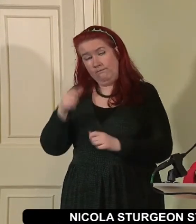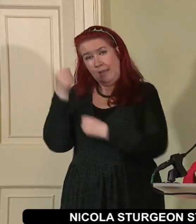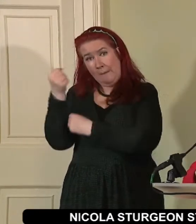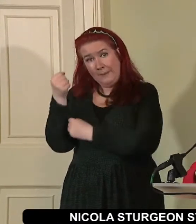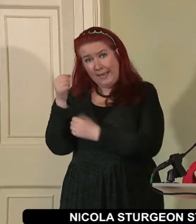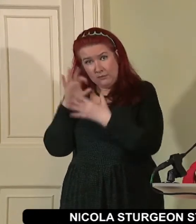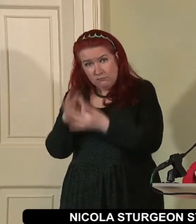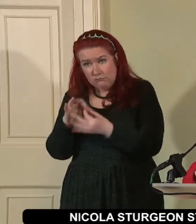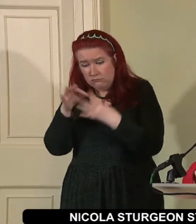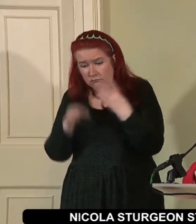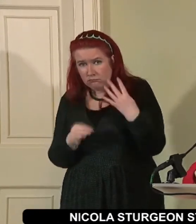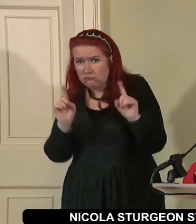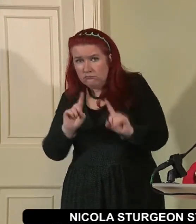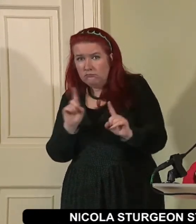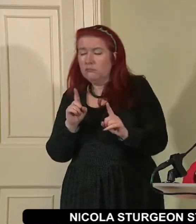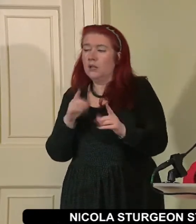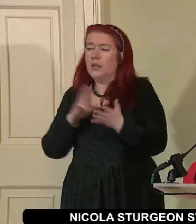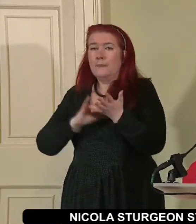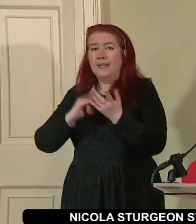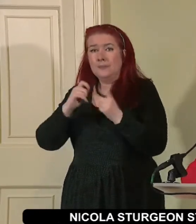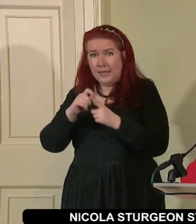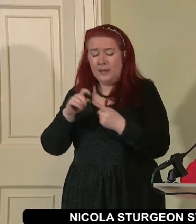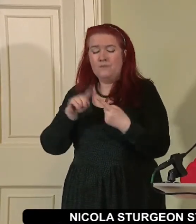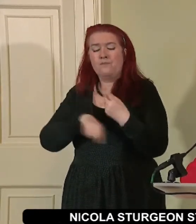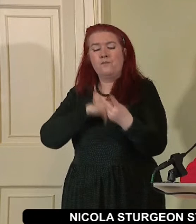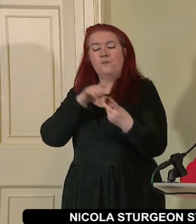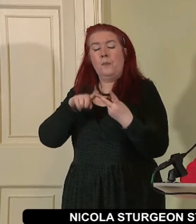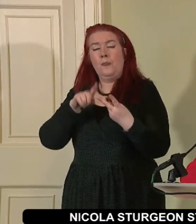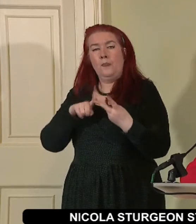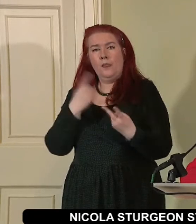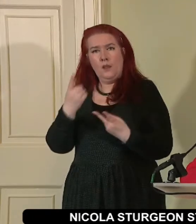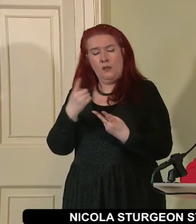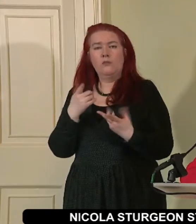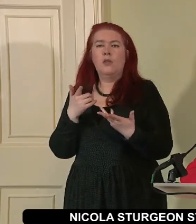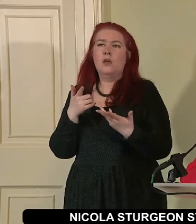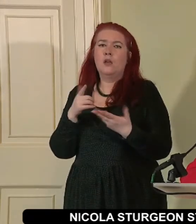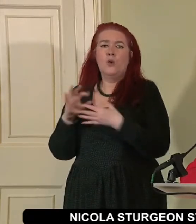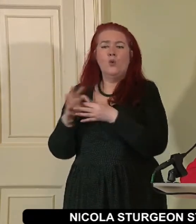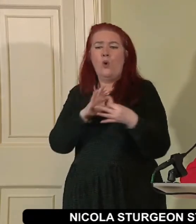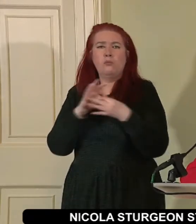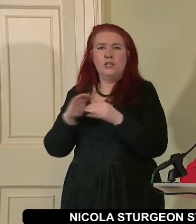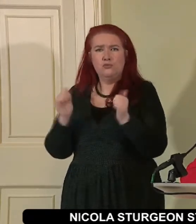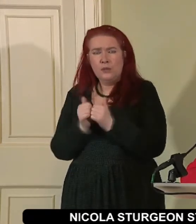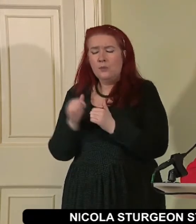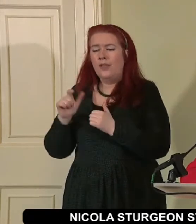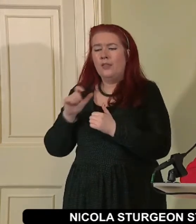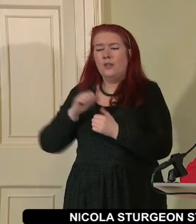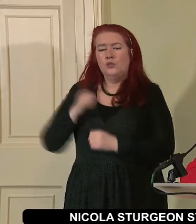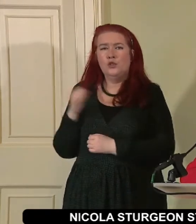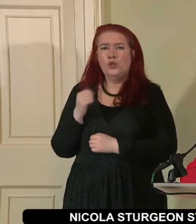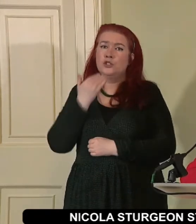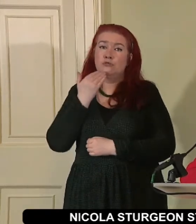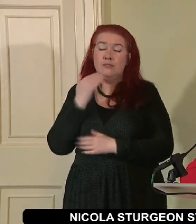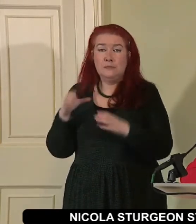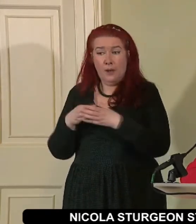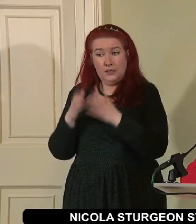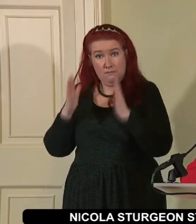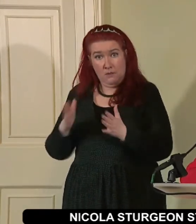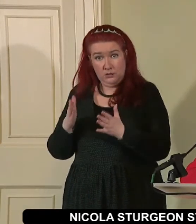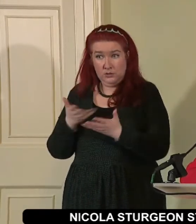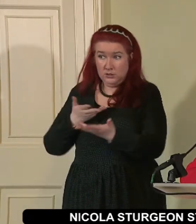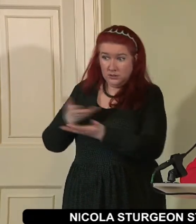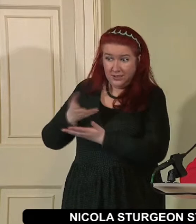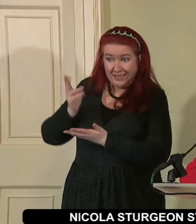on as an MSP? And also, will the cooperation agreement with the Scottish Green Party need to be renegotiated now